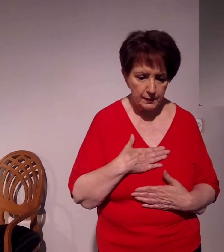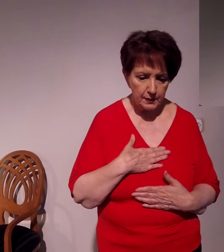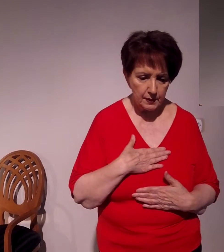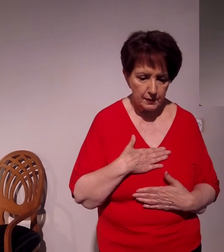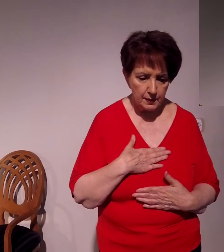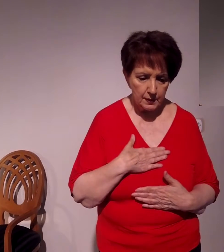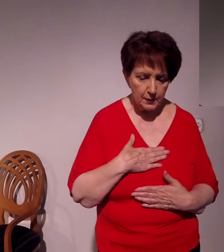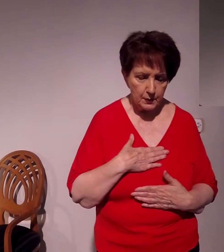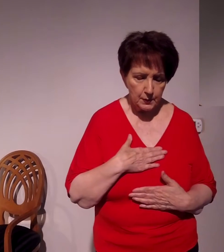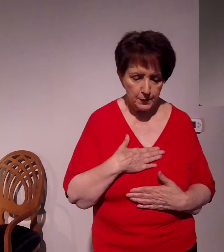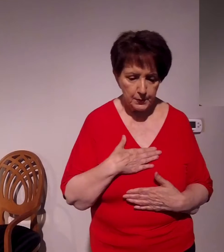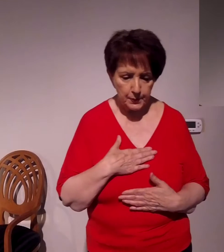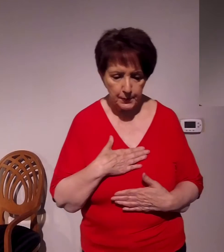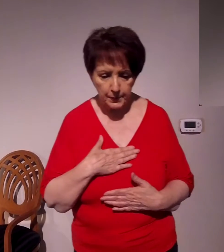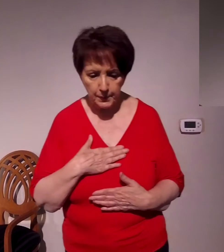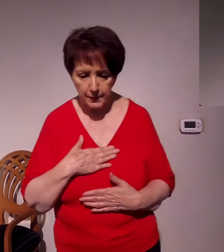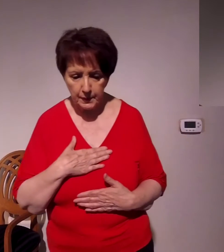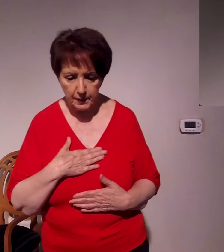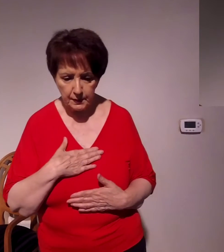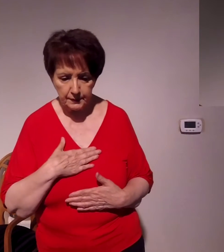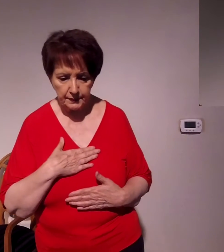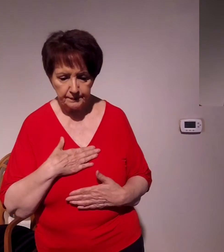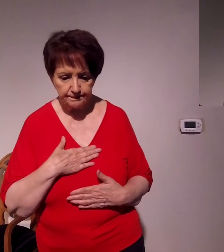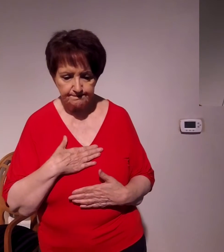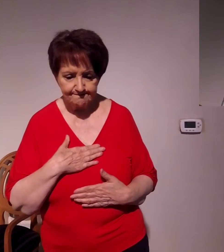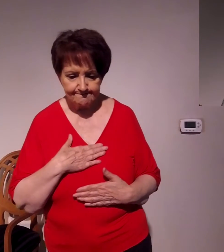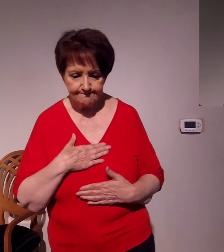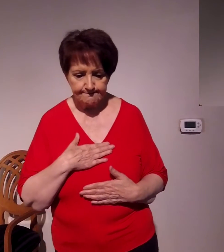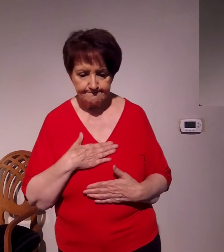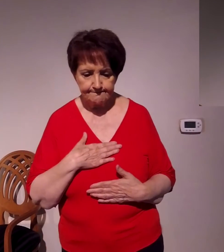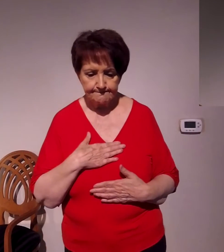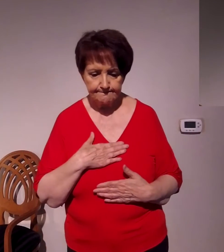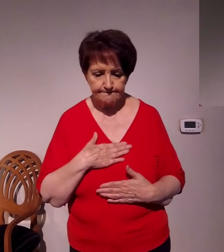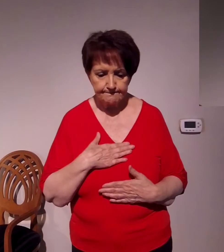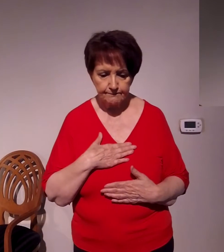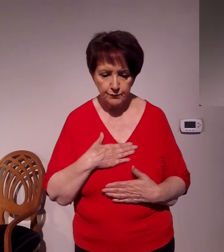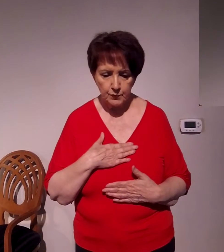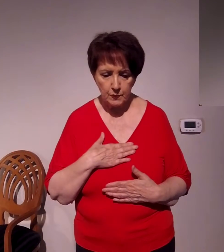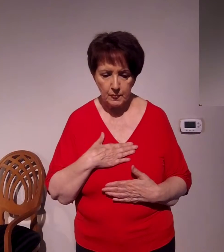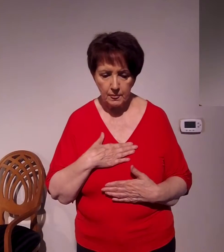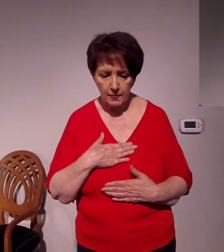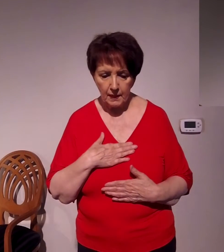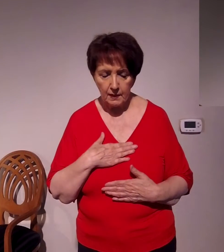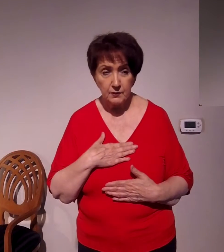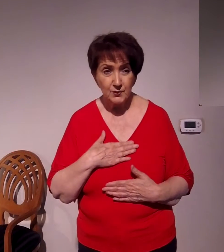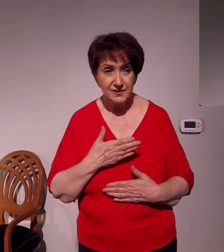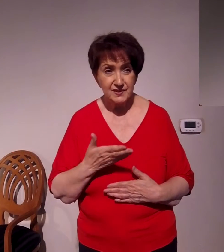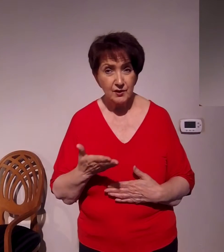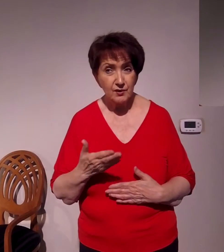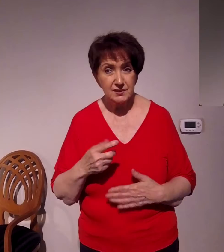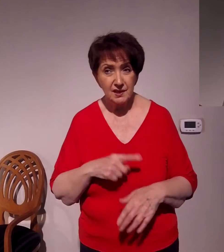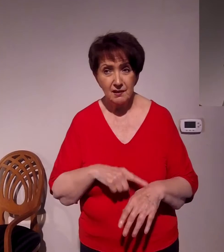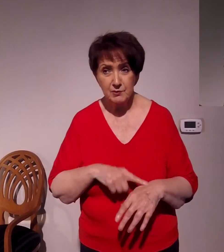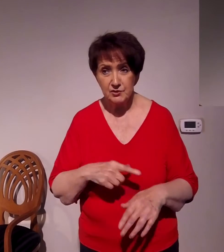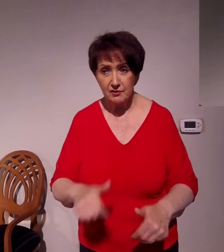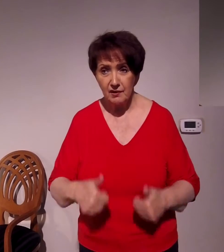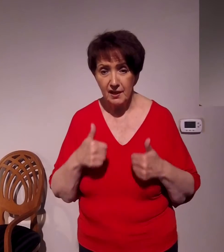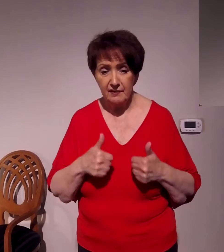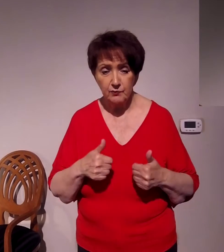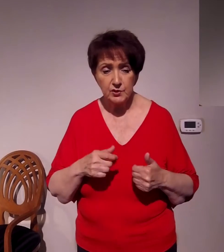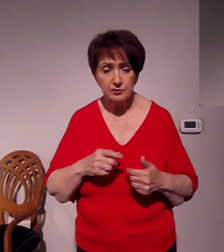Has there been a time in your life where you just gave freely of one of those things? Just so